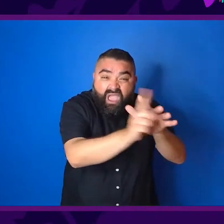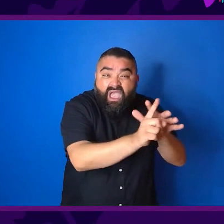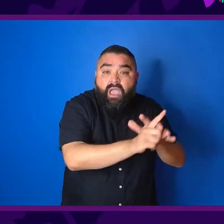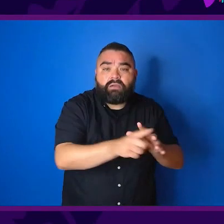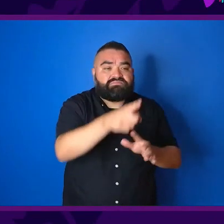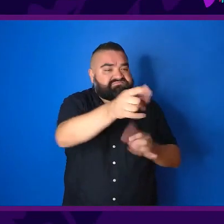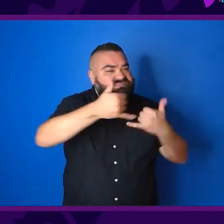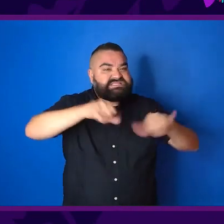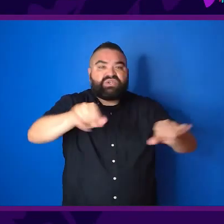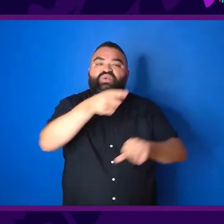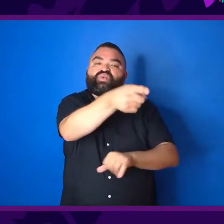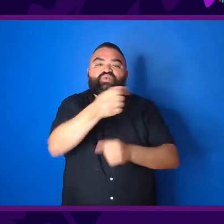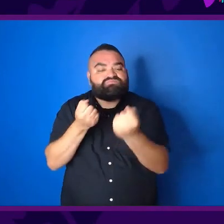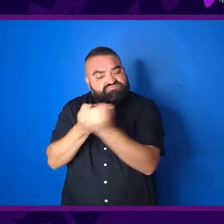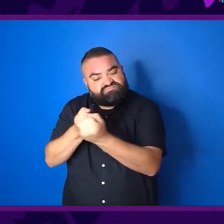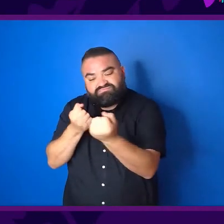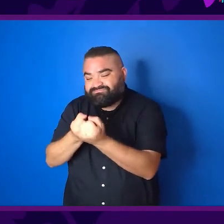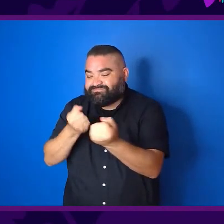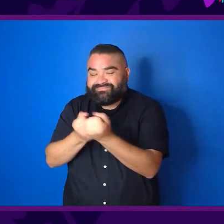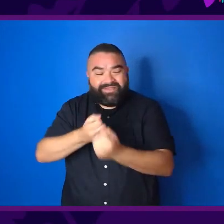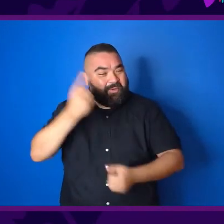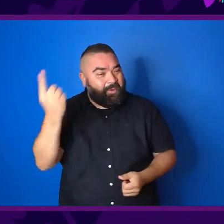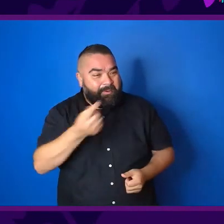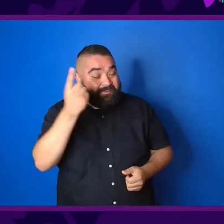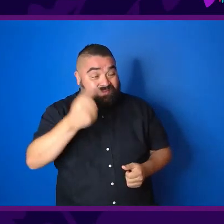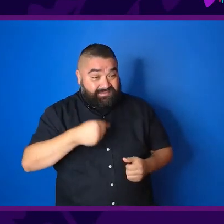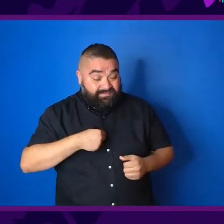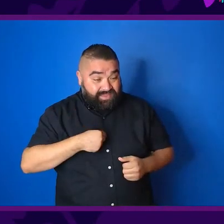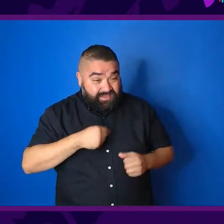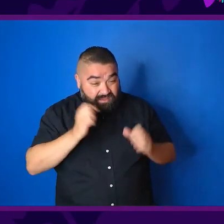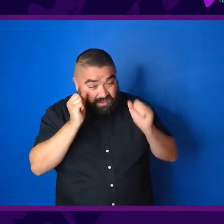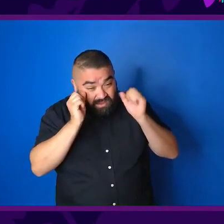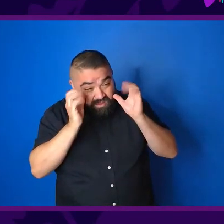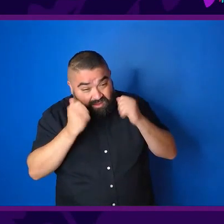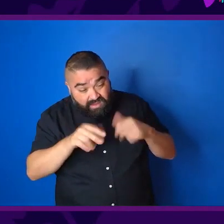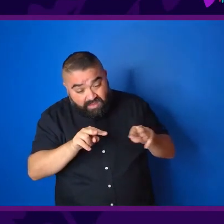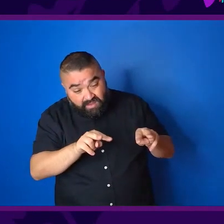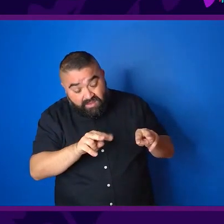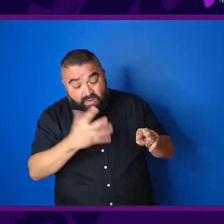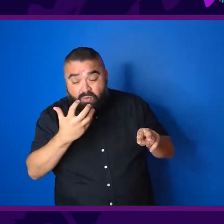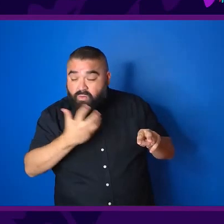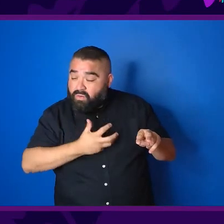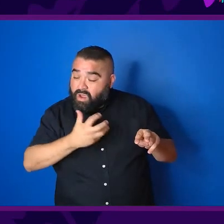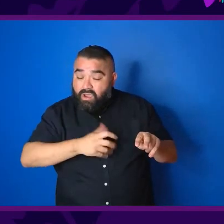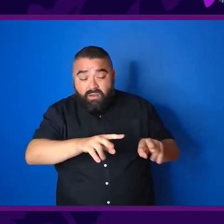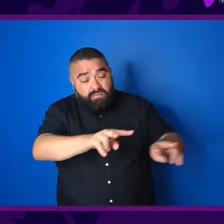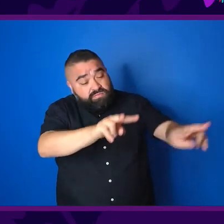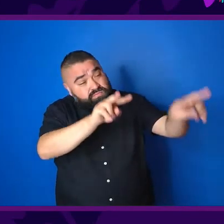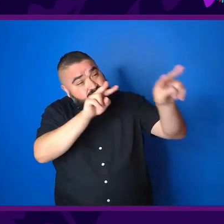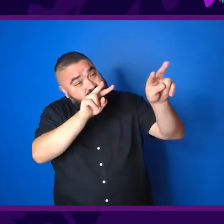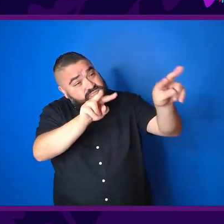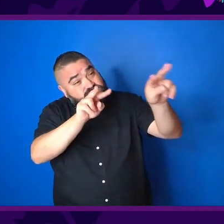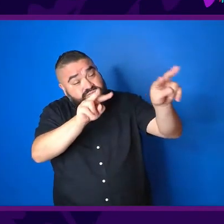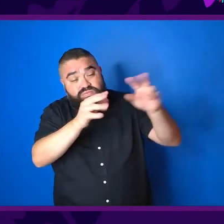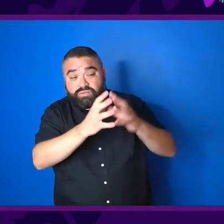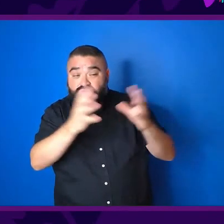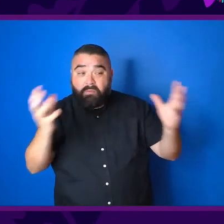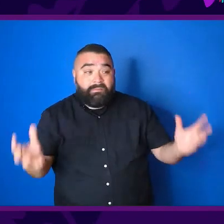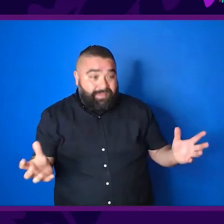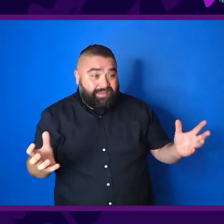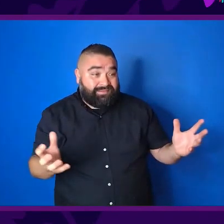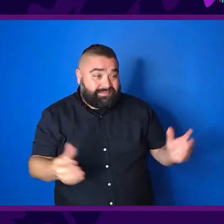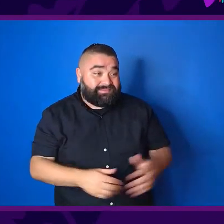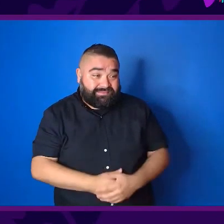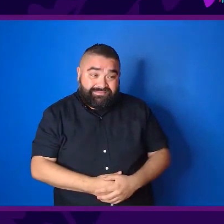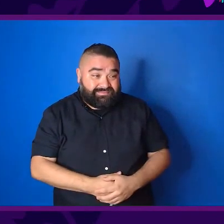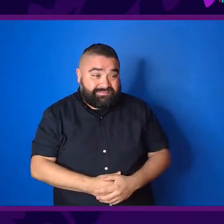there. And so I'm in awe, and I look up to you so much, and you inspire me